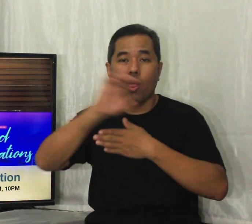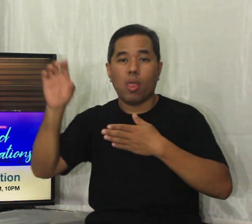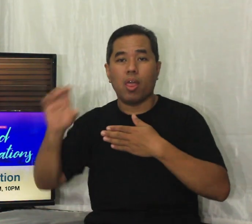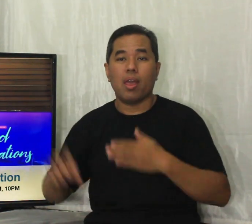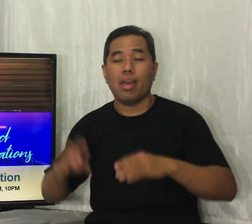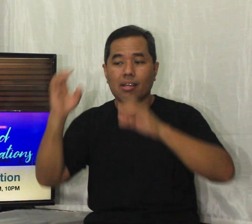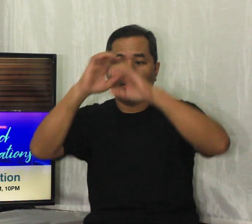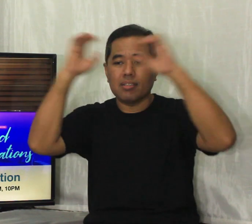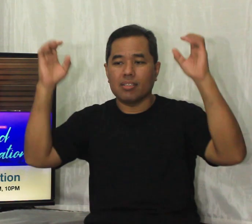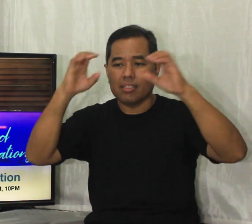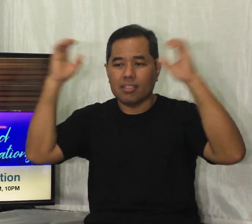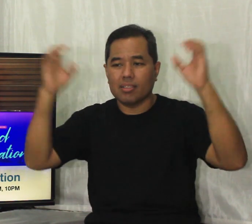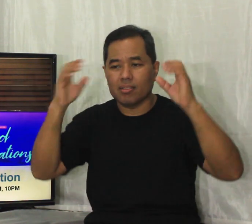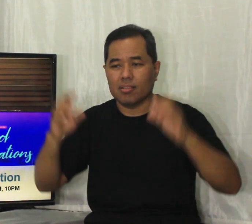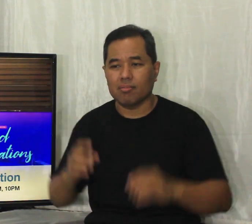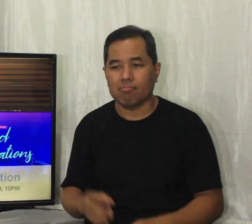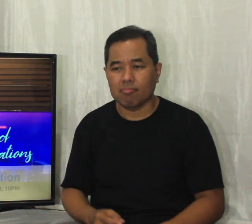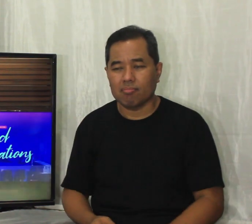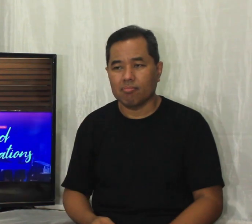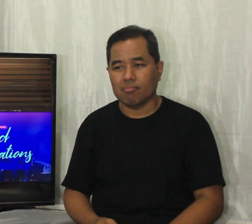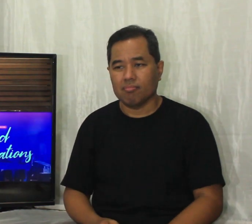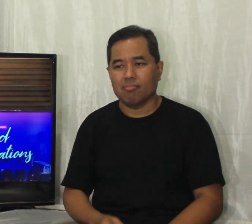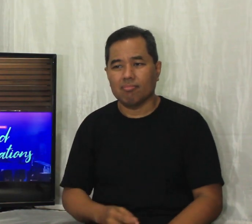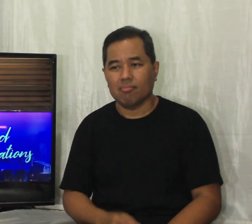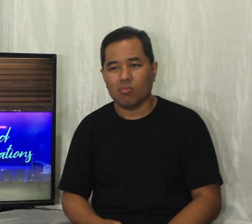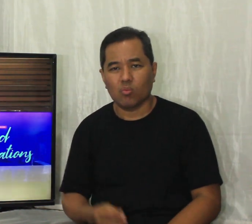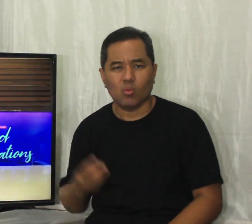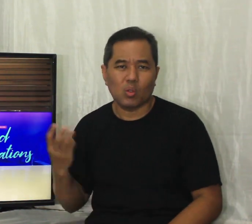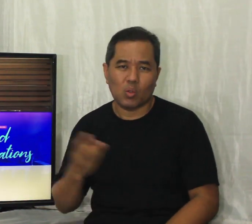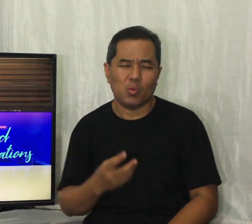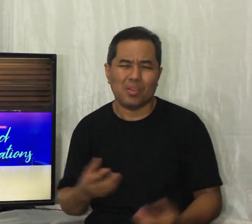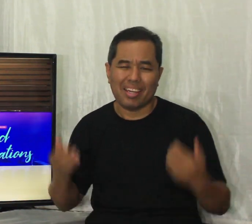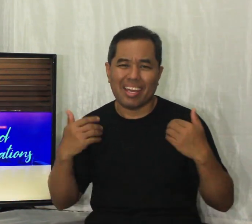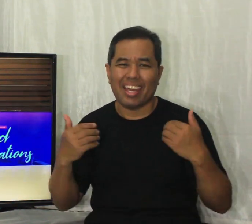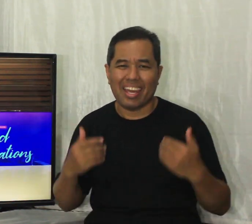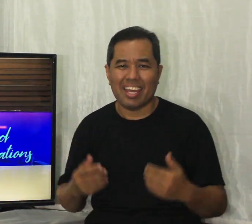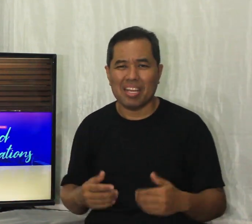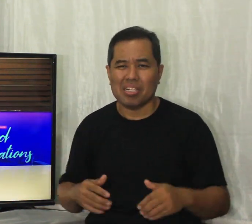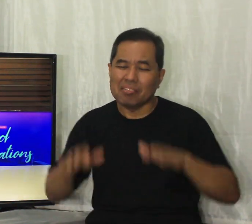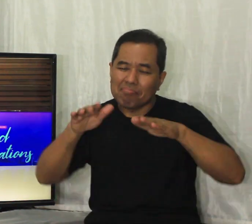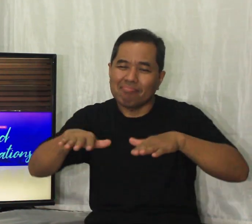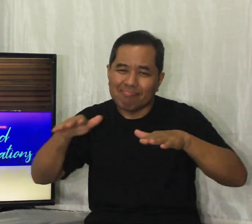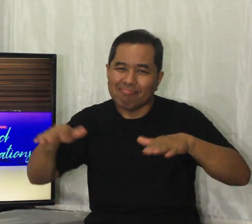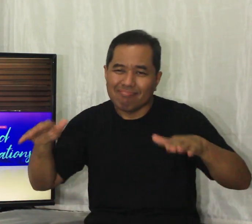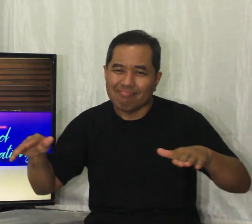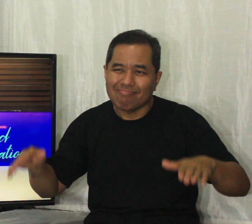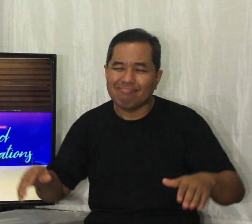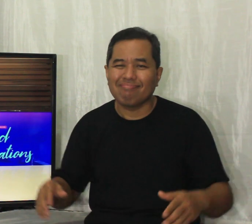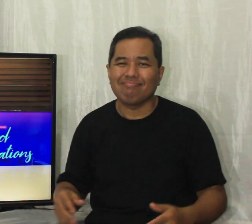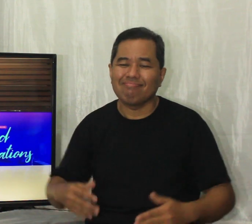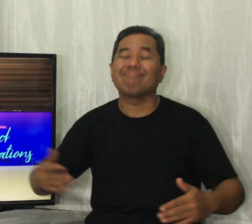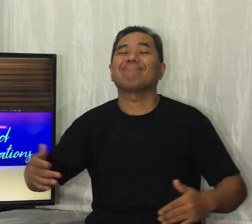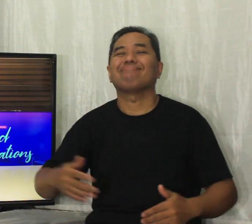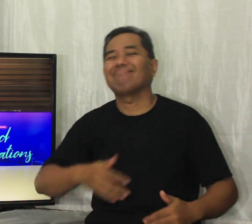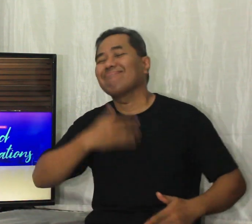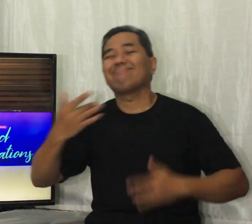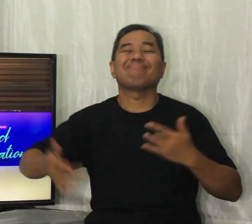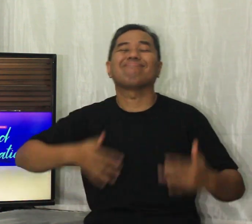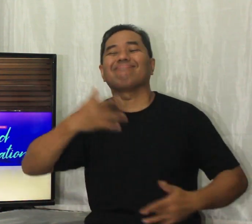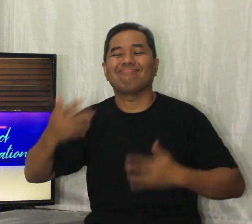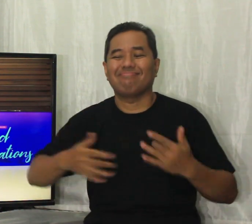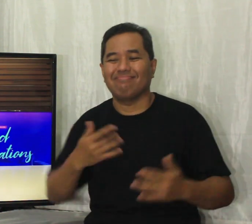10 p.m. We also have Kids Jam every Sunday, that's